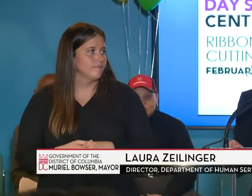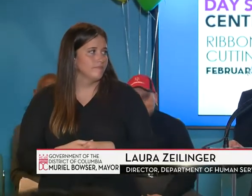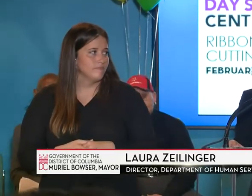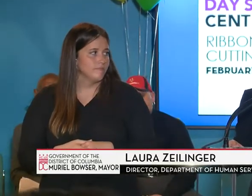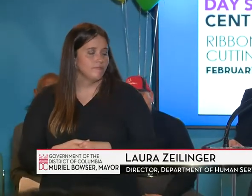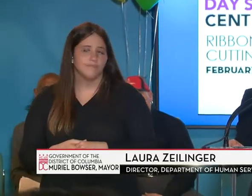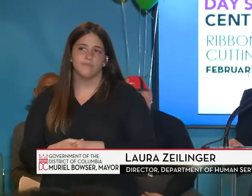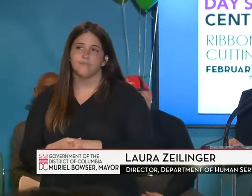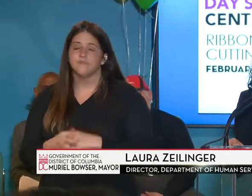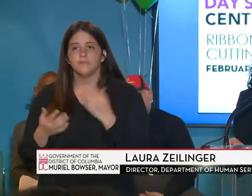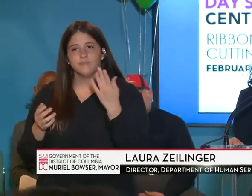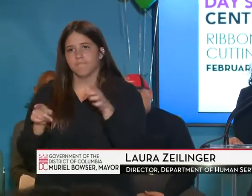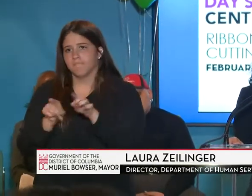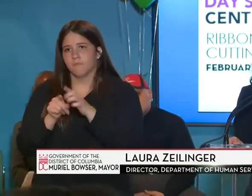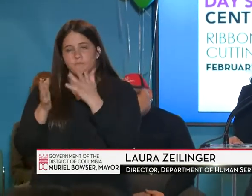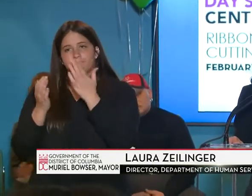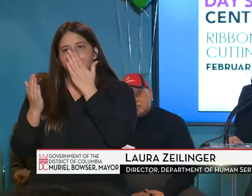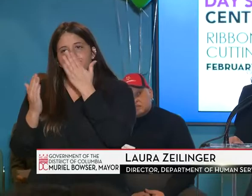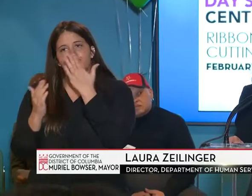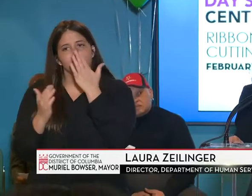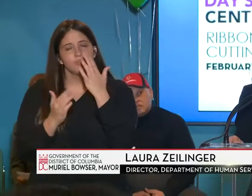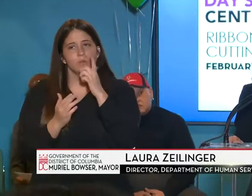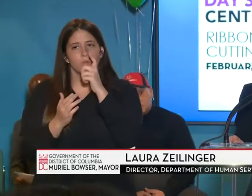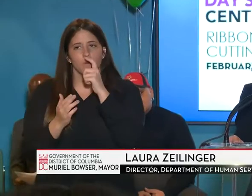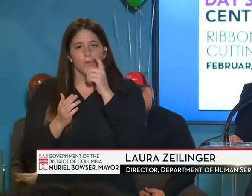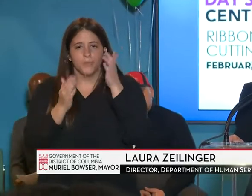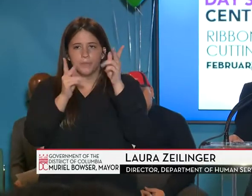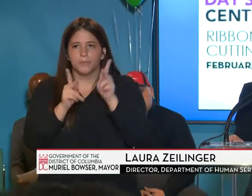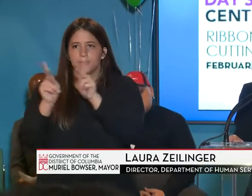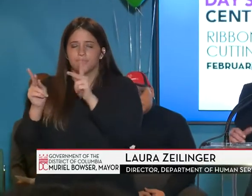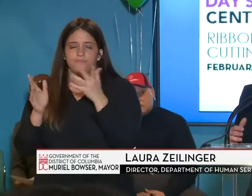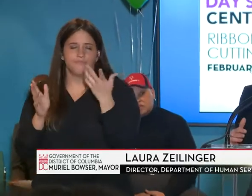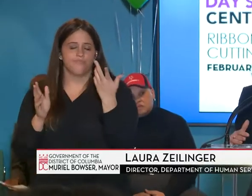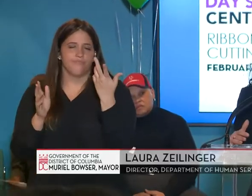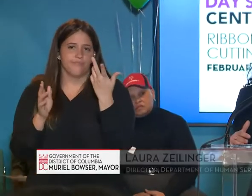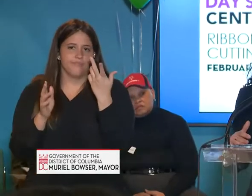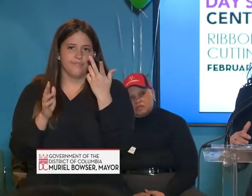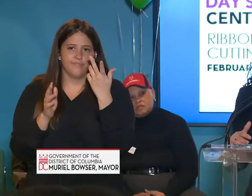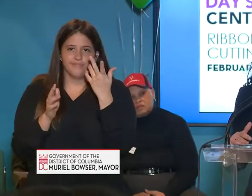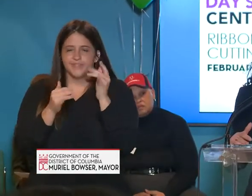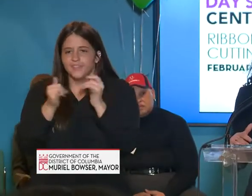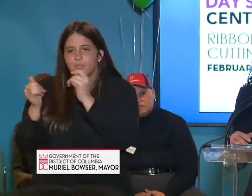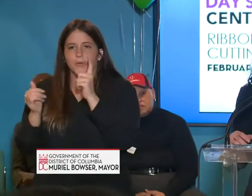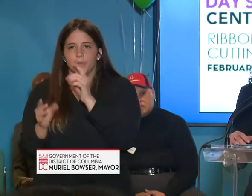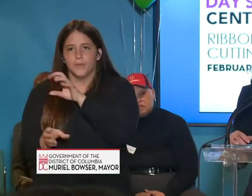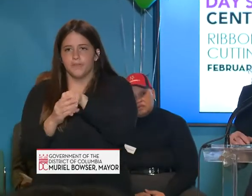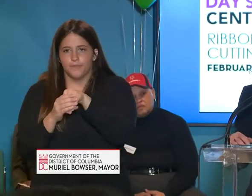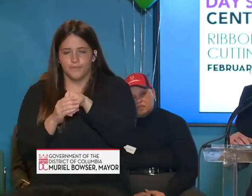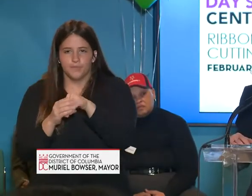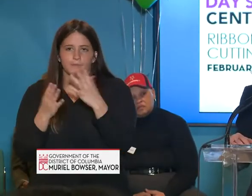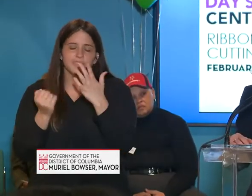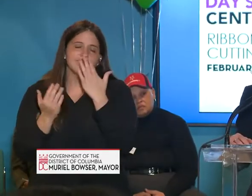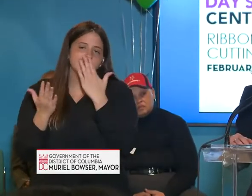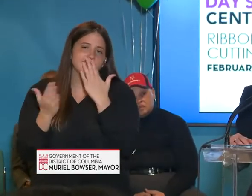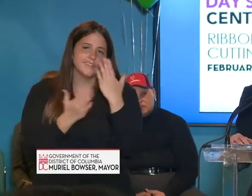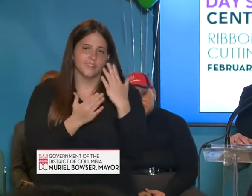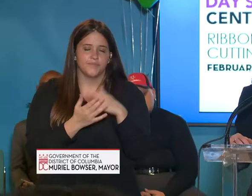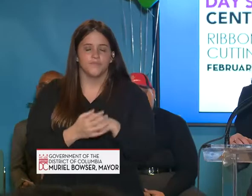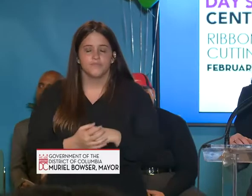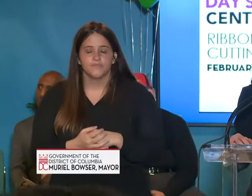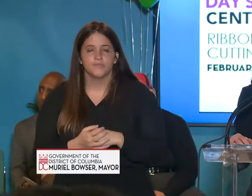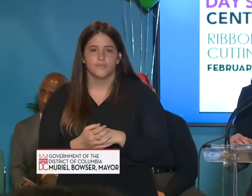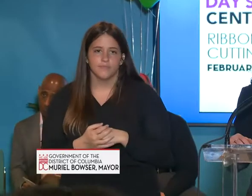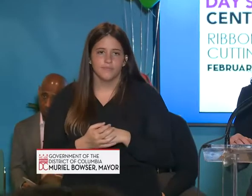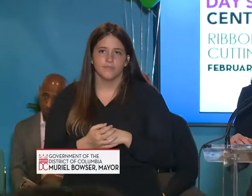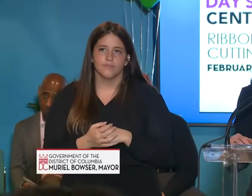all of the words of thanks to all the individuals who have been a part. I'm going to echo but not repeat the thank you, so I have the opportunity to share a few other